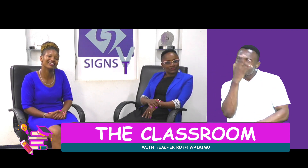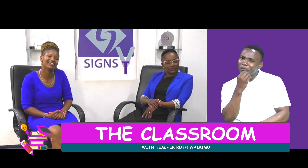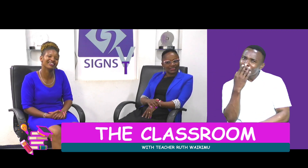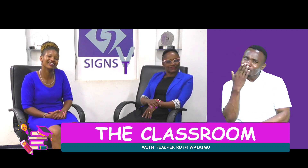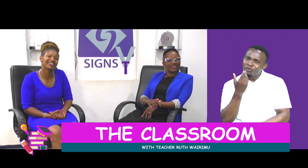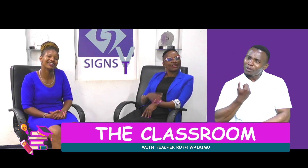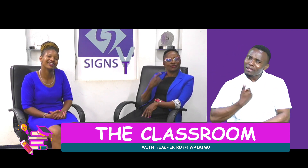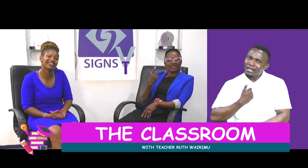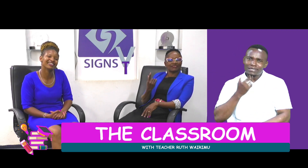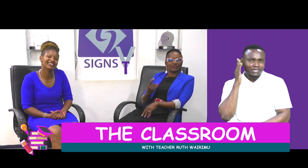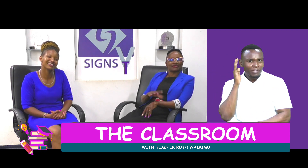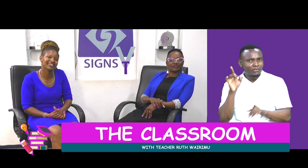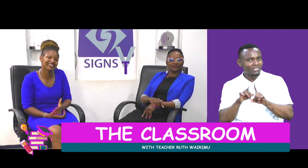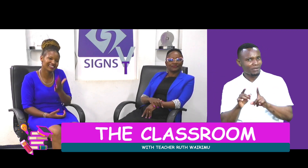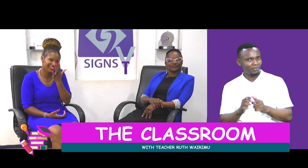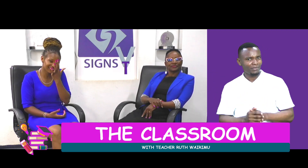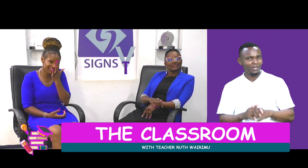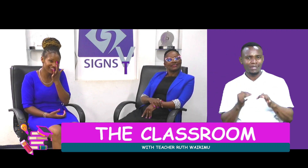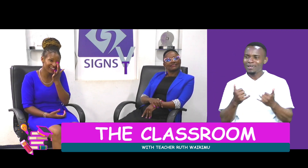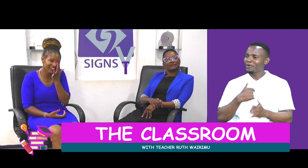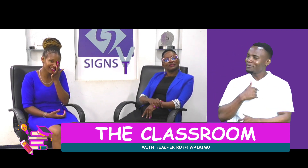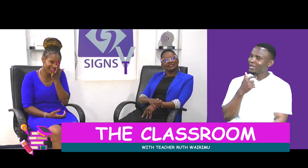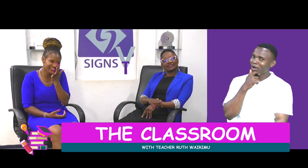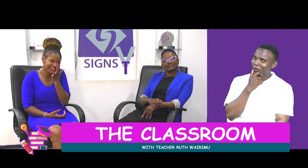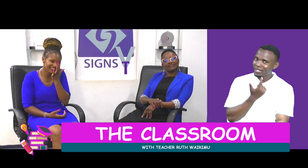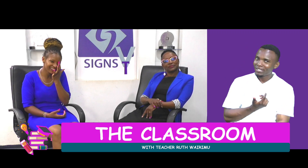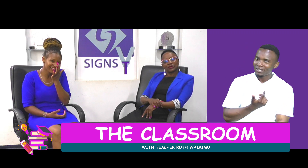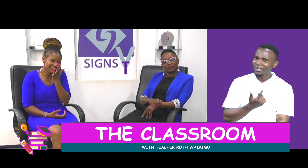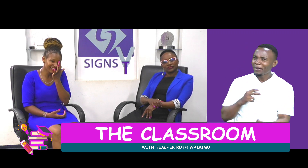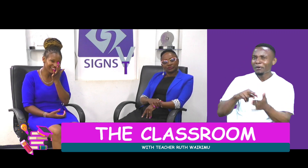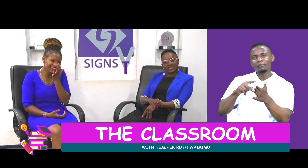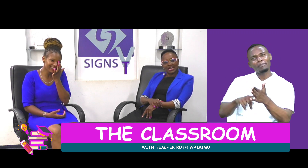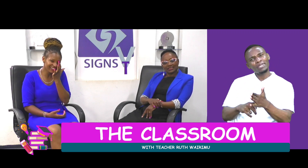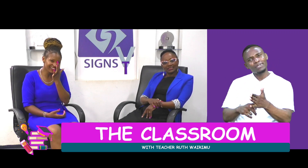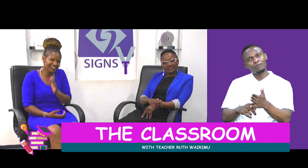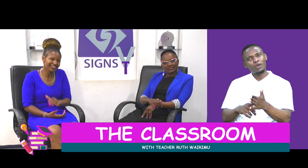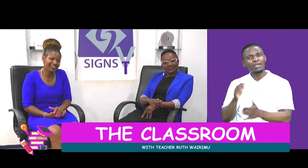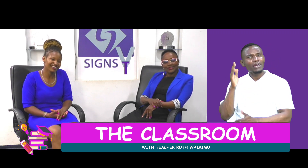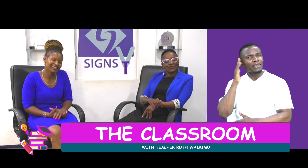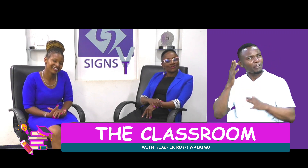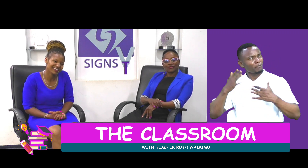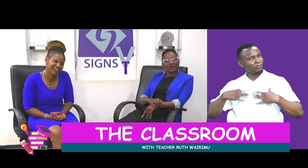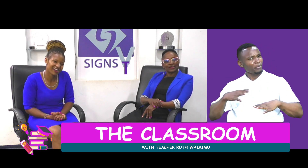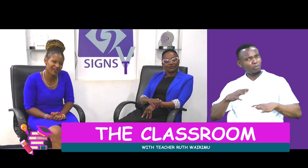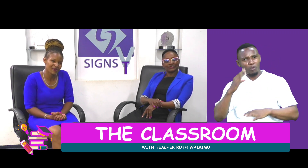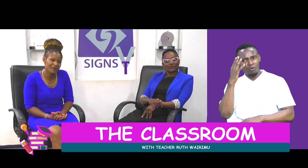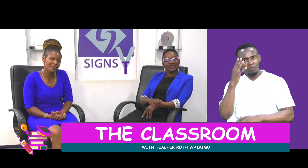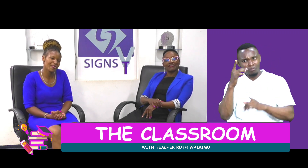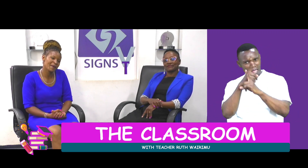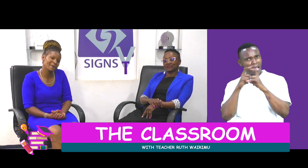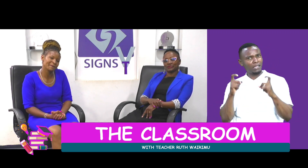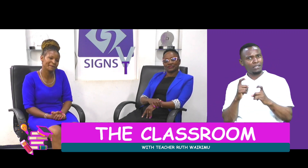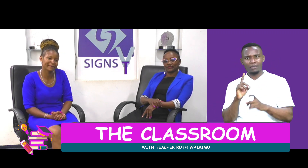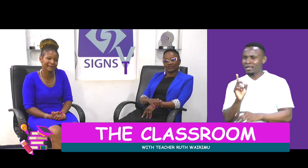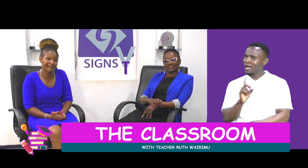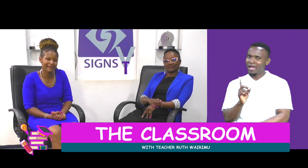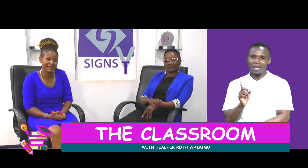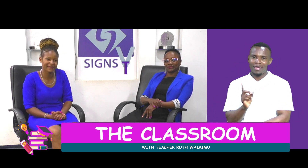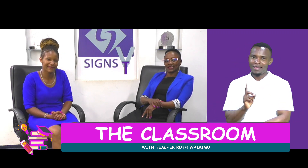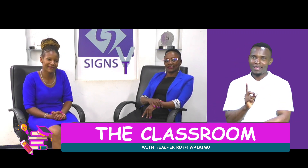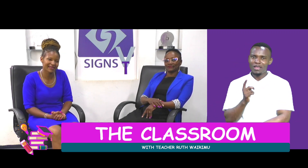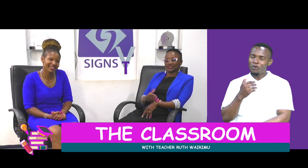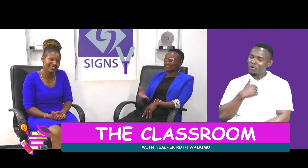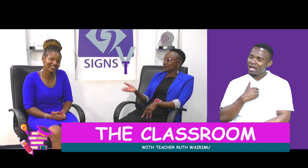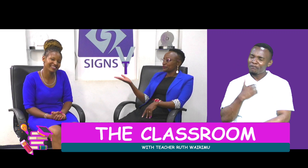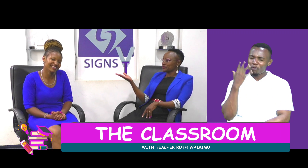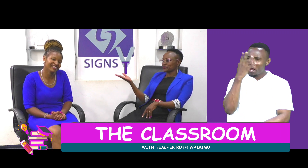are also deaf? And I could ask myself, does it mean that deaf people are born to be ugly? No, they are not. We have very beautiful deaf